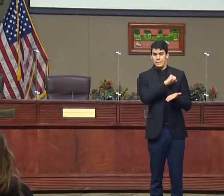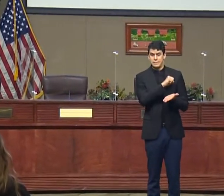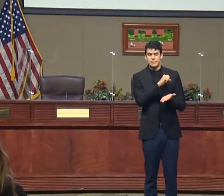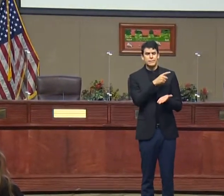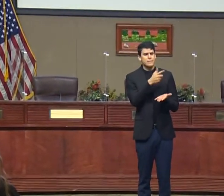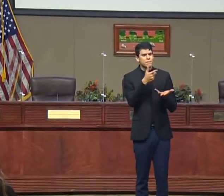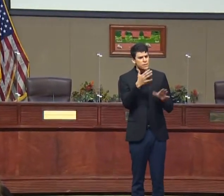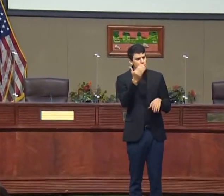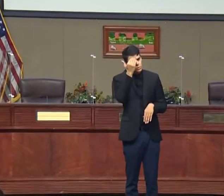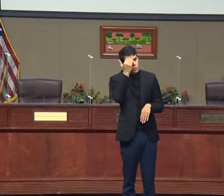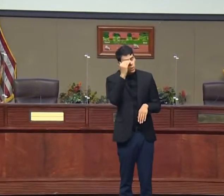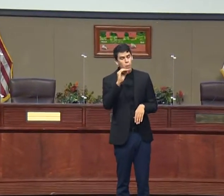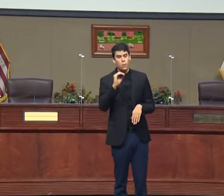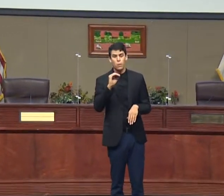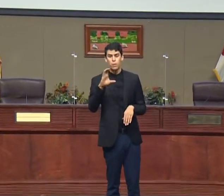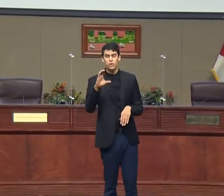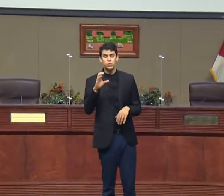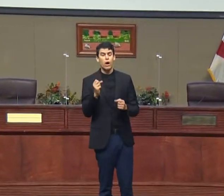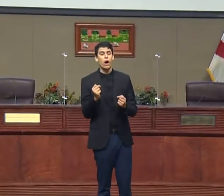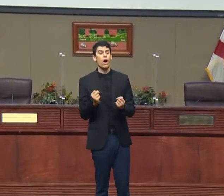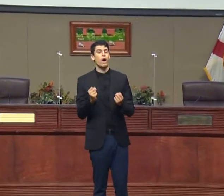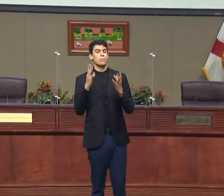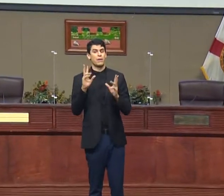in Orange County how many